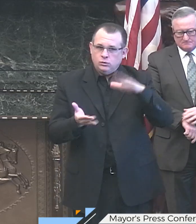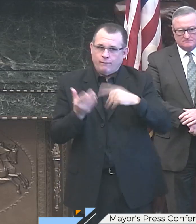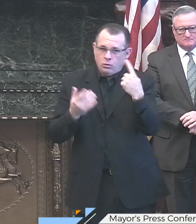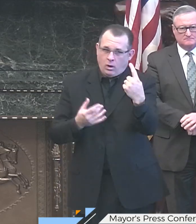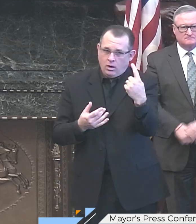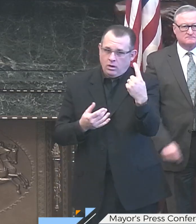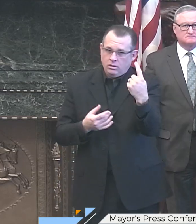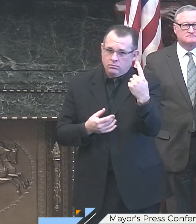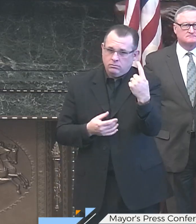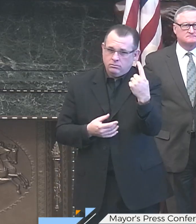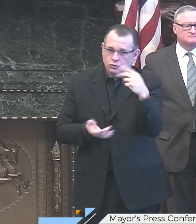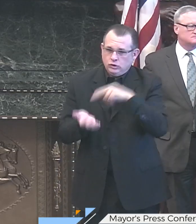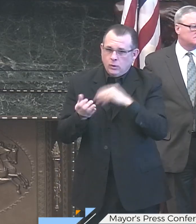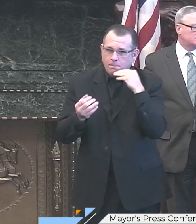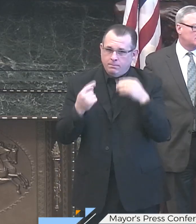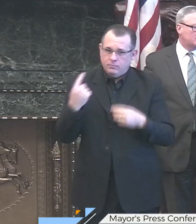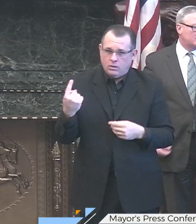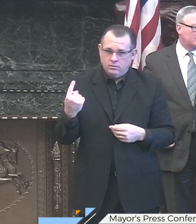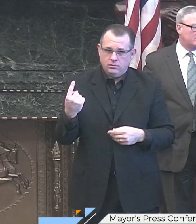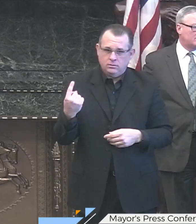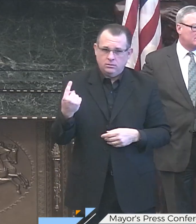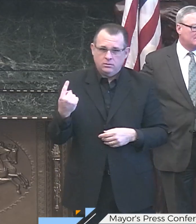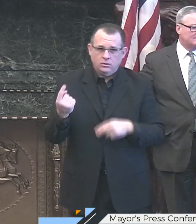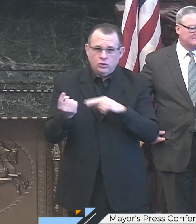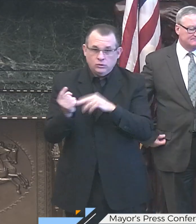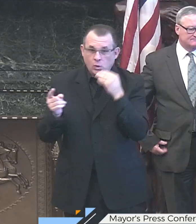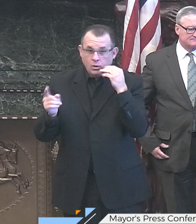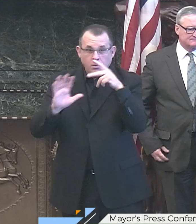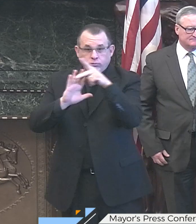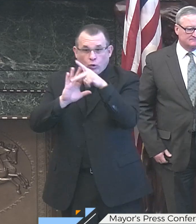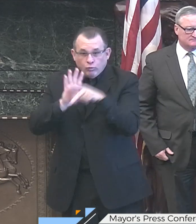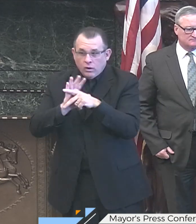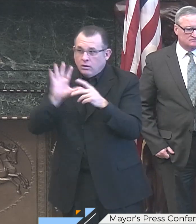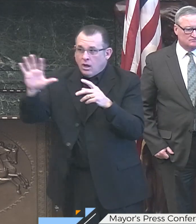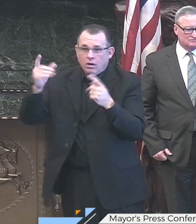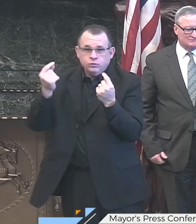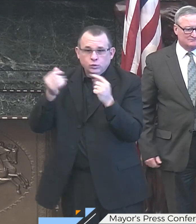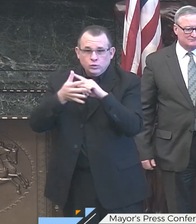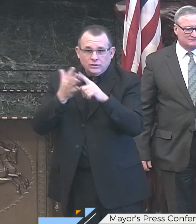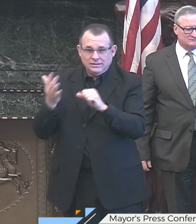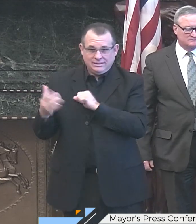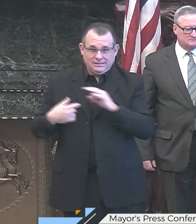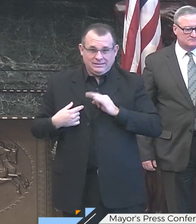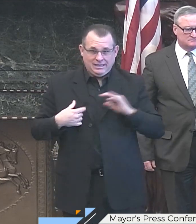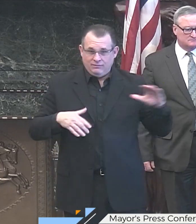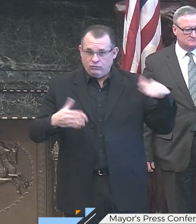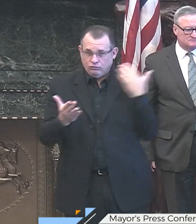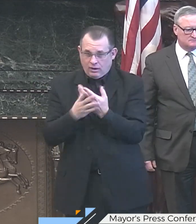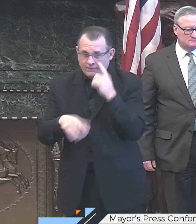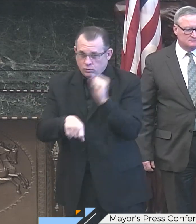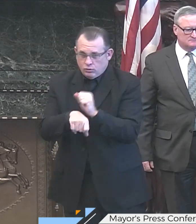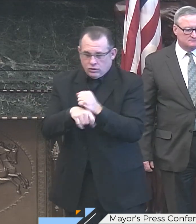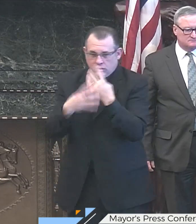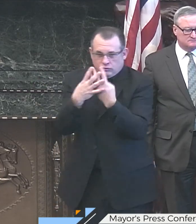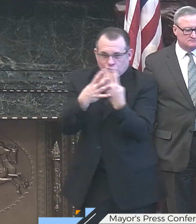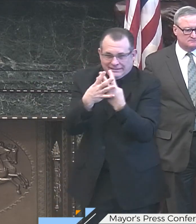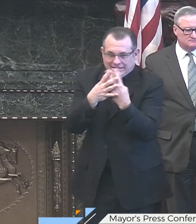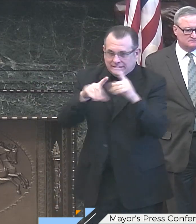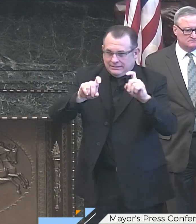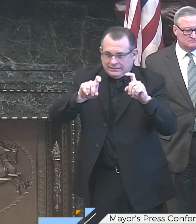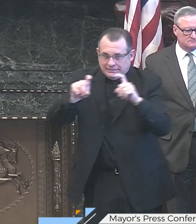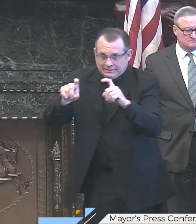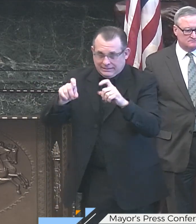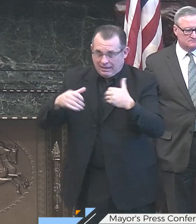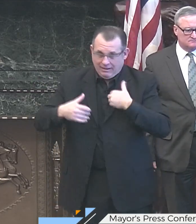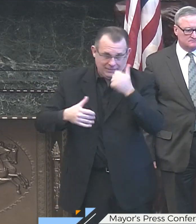examples of things that we're having nursing homes do is screening of all staff when they come to work for symptoms. And if they've had cases